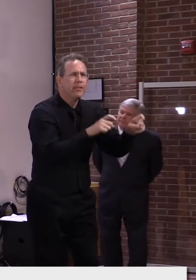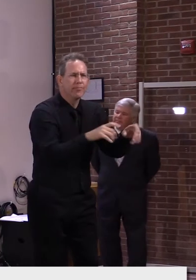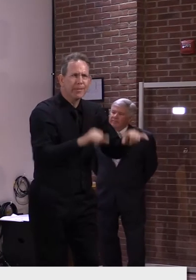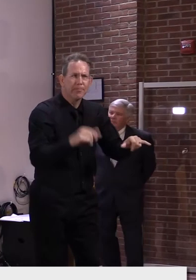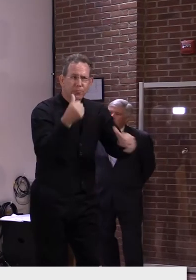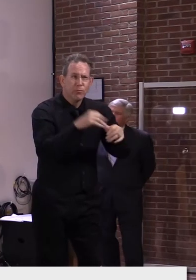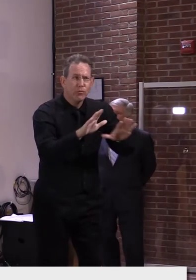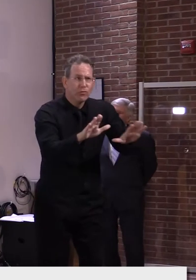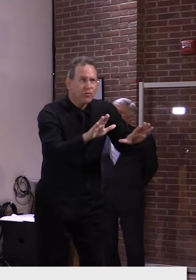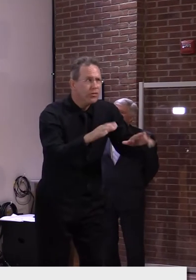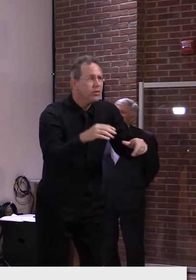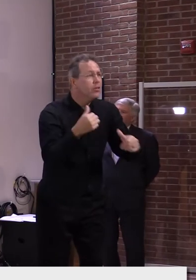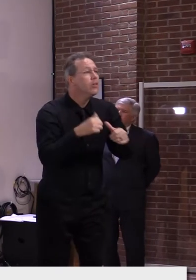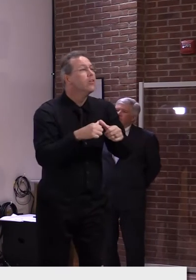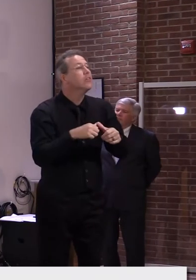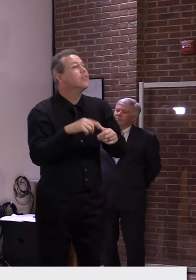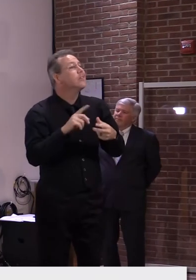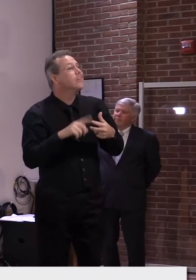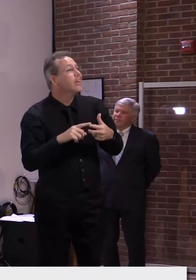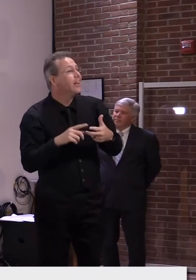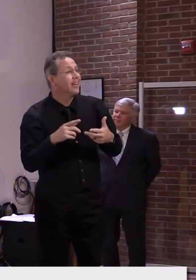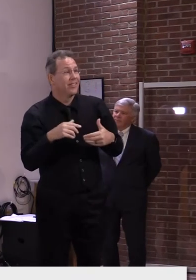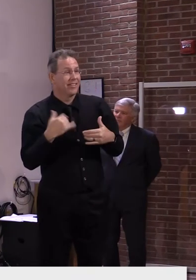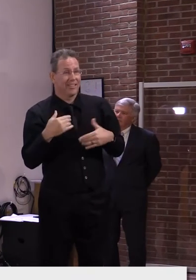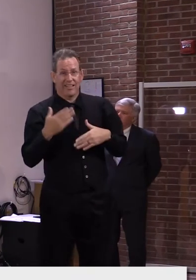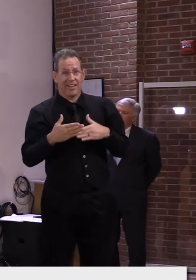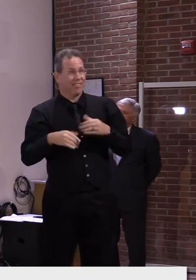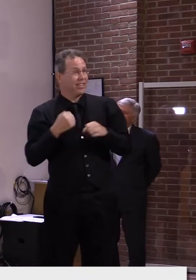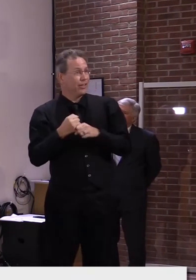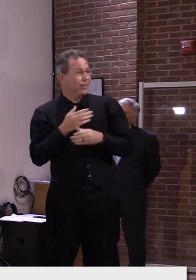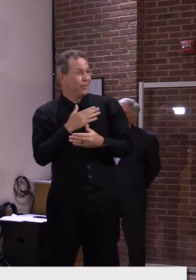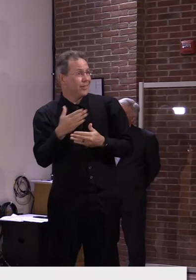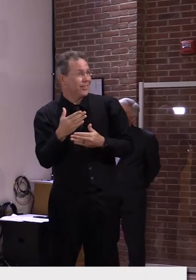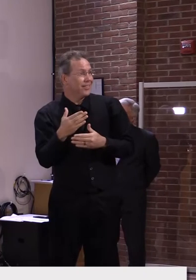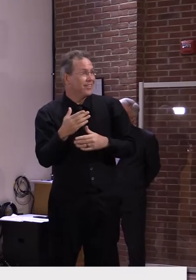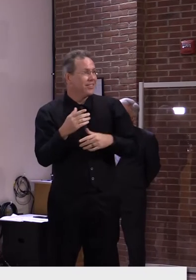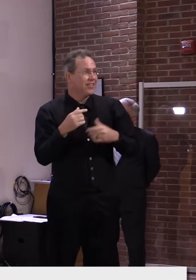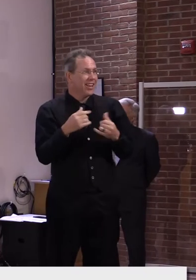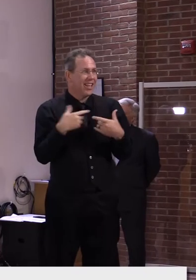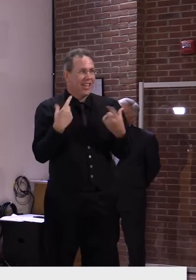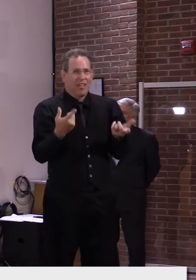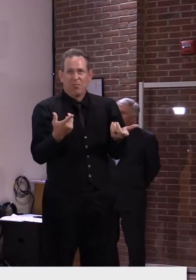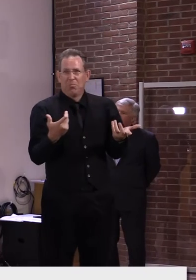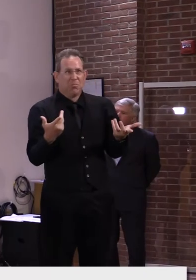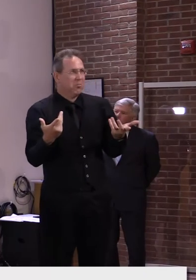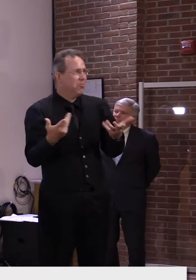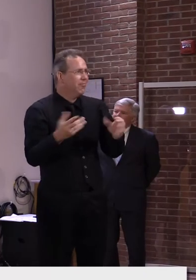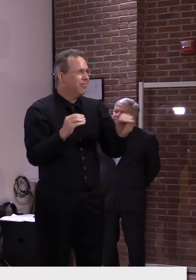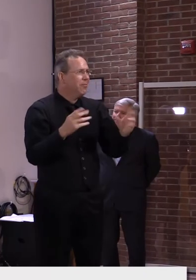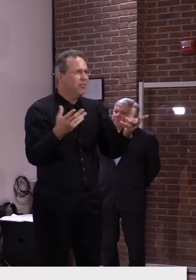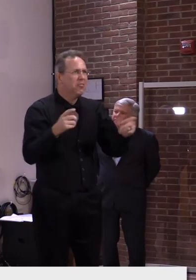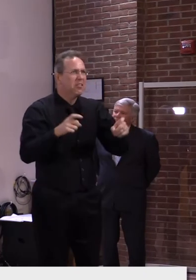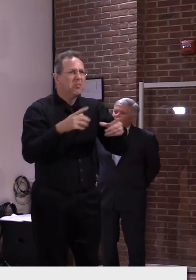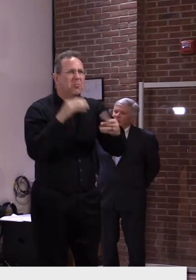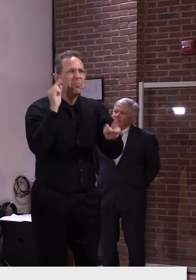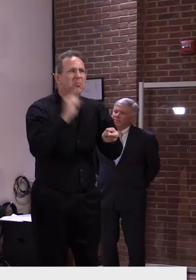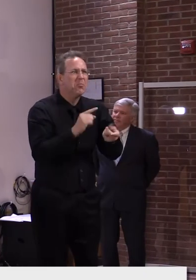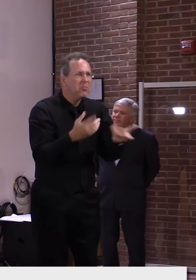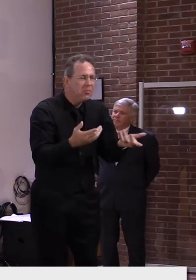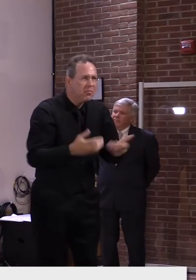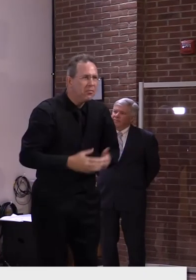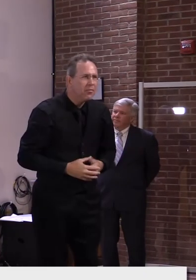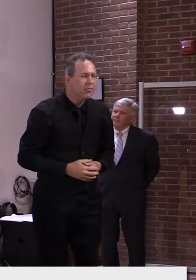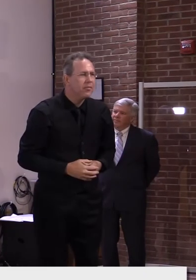their year, that dropped off tremendously, but we still want to make sure that we're doing